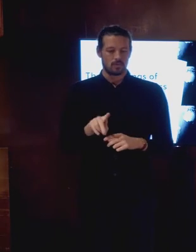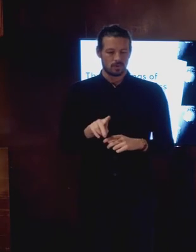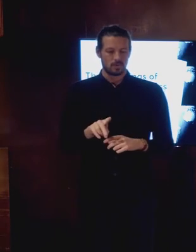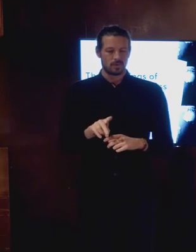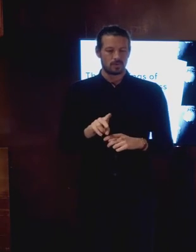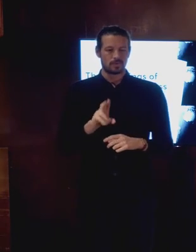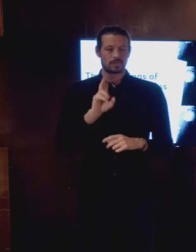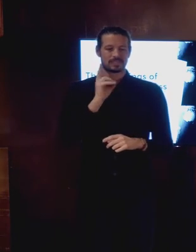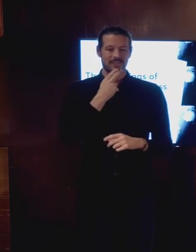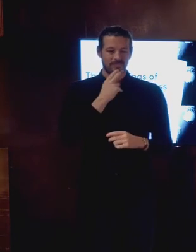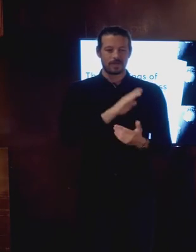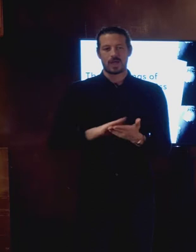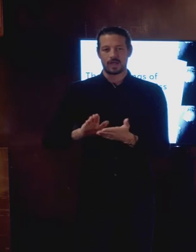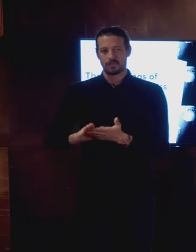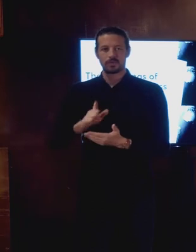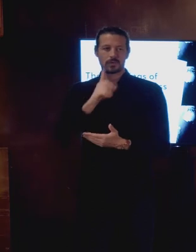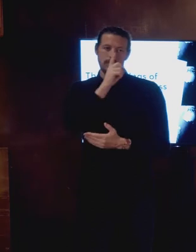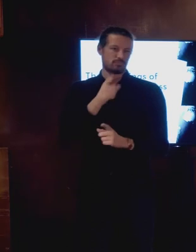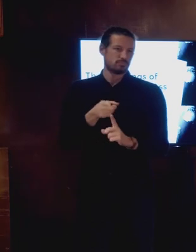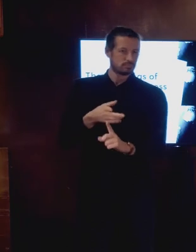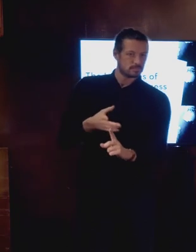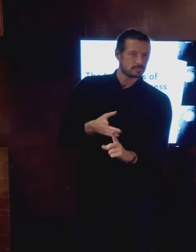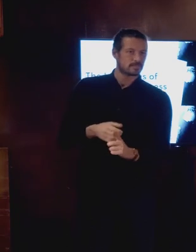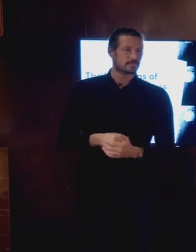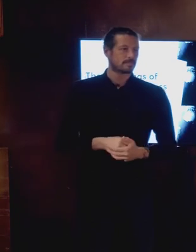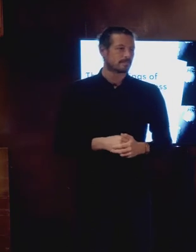For deaf and hard of hearing people. So